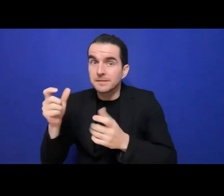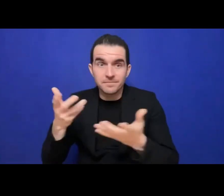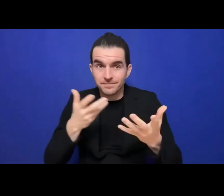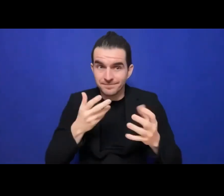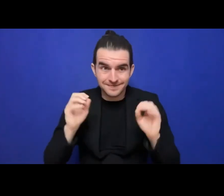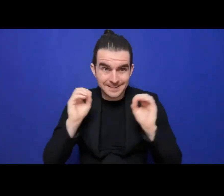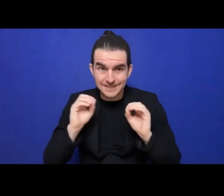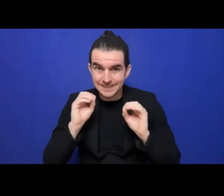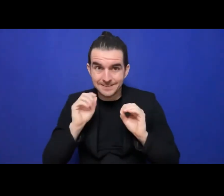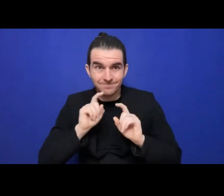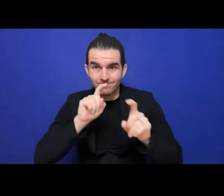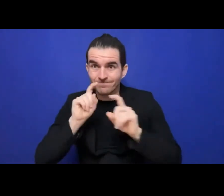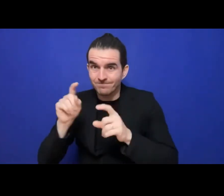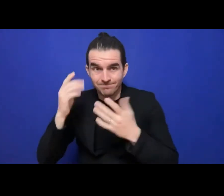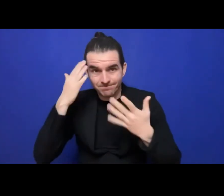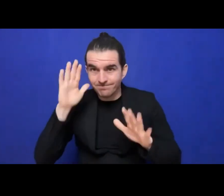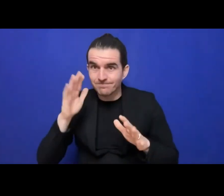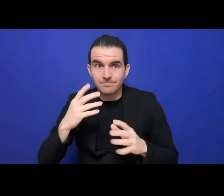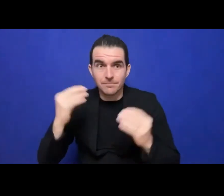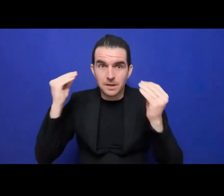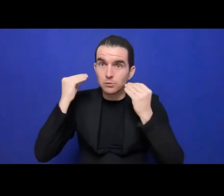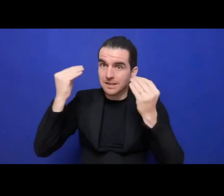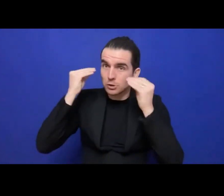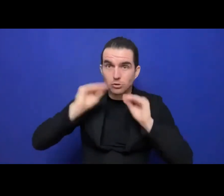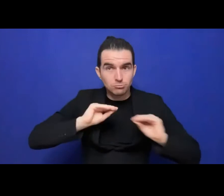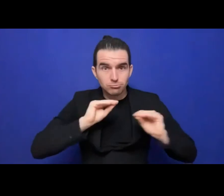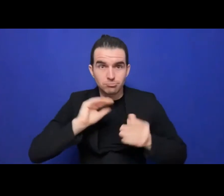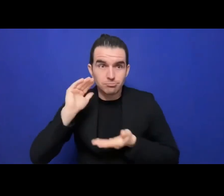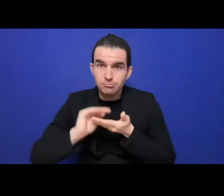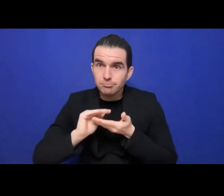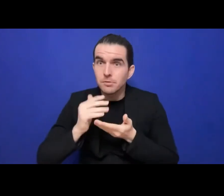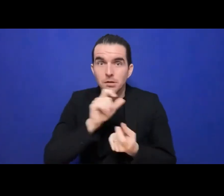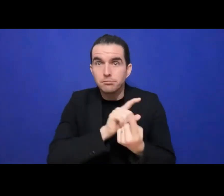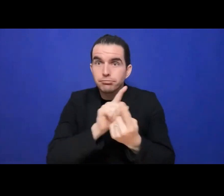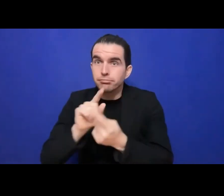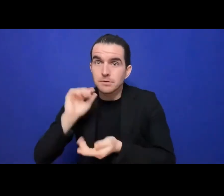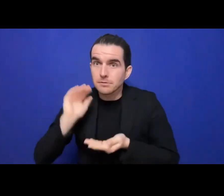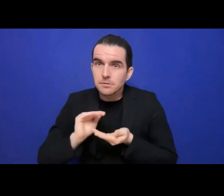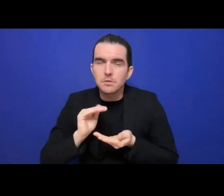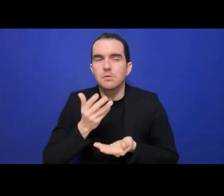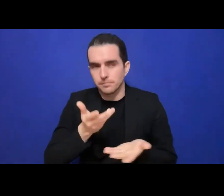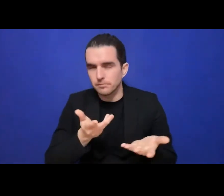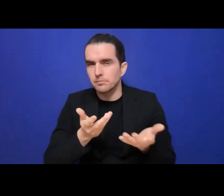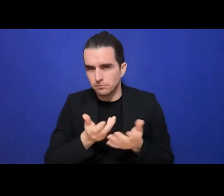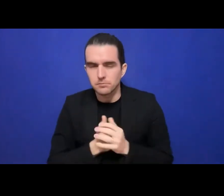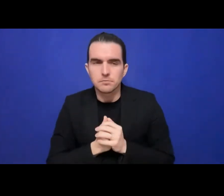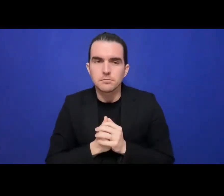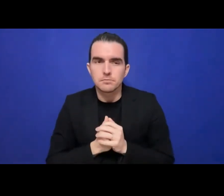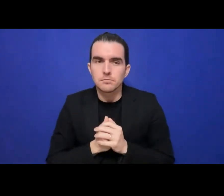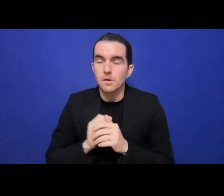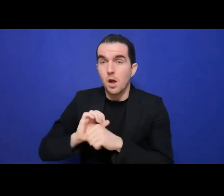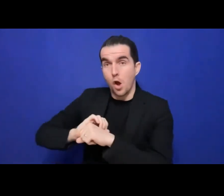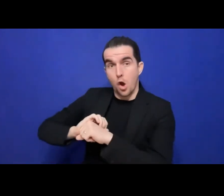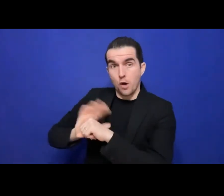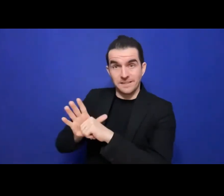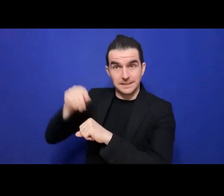COVID-19, of course, added an additional implication to women, young girls, and